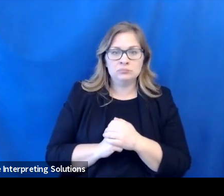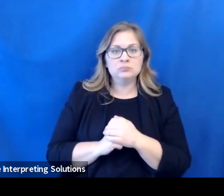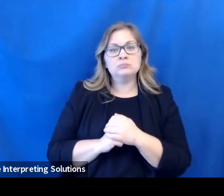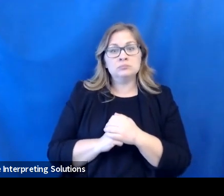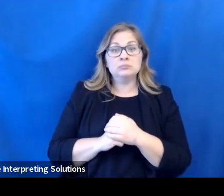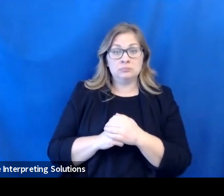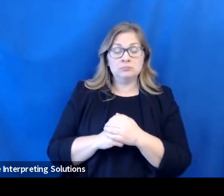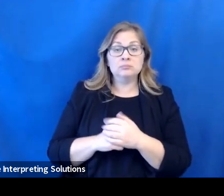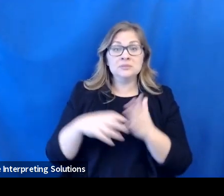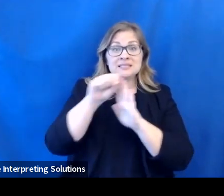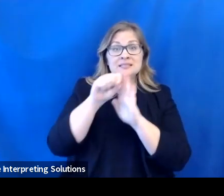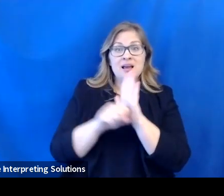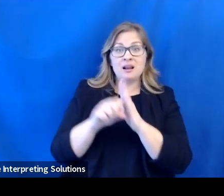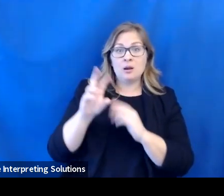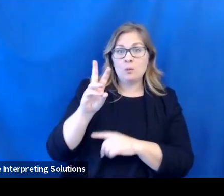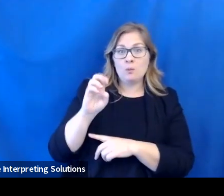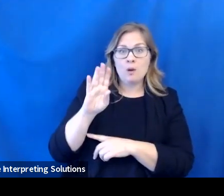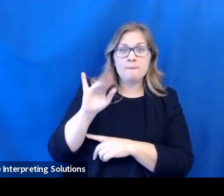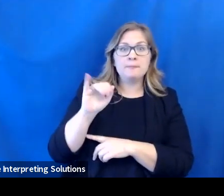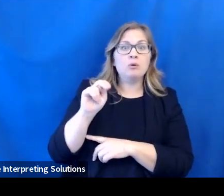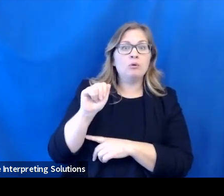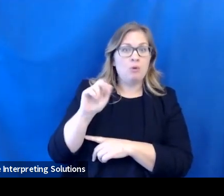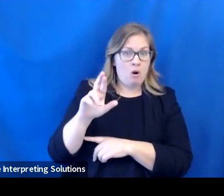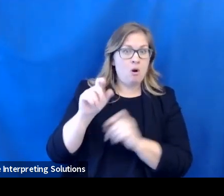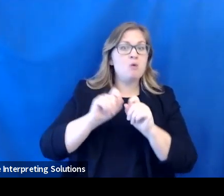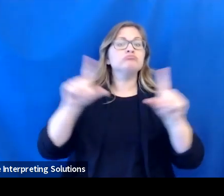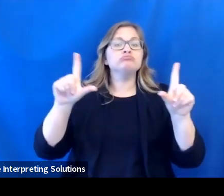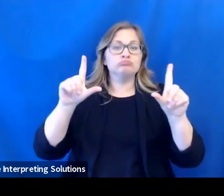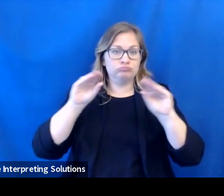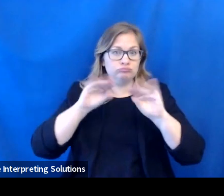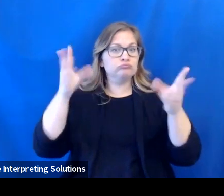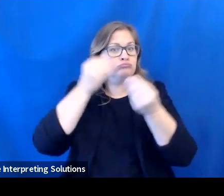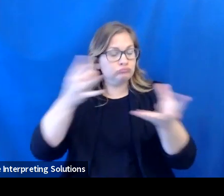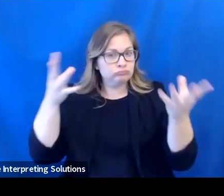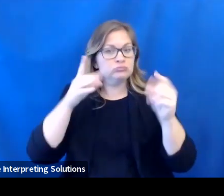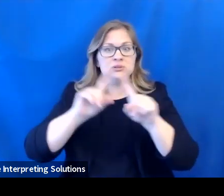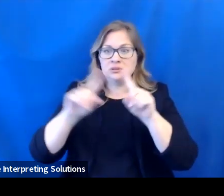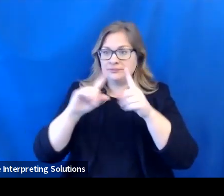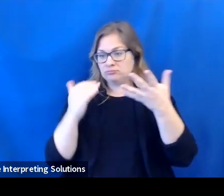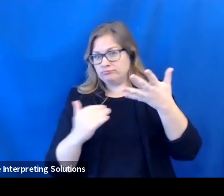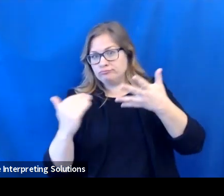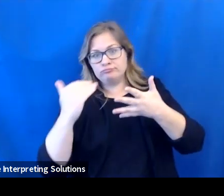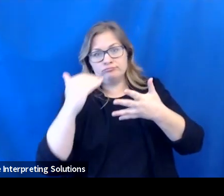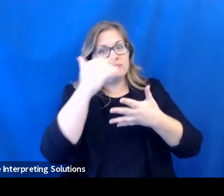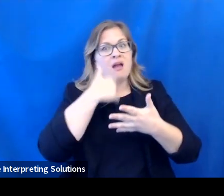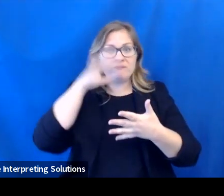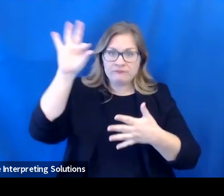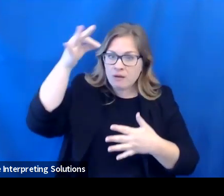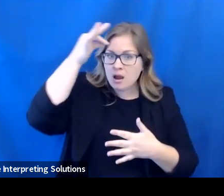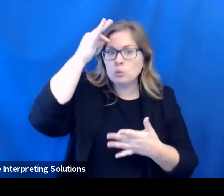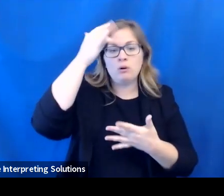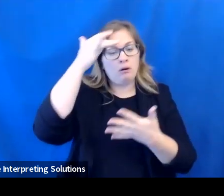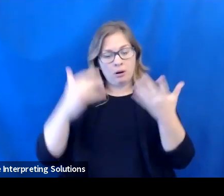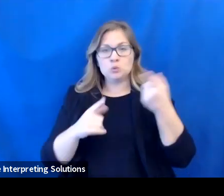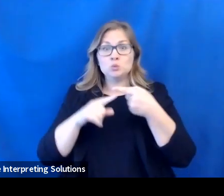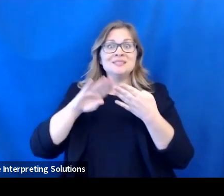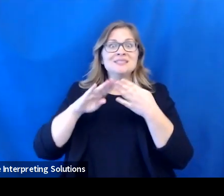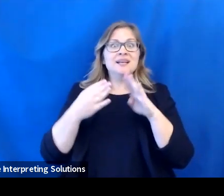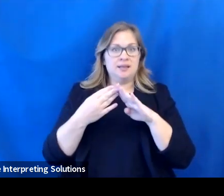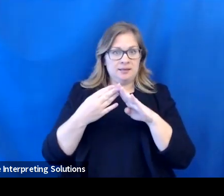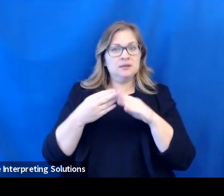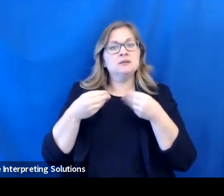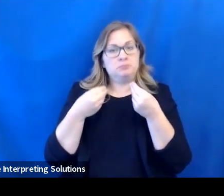coordination between all levels of government, from the federal level all the way down to the city level. You might recall I mentioned last